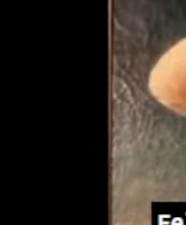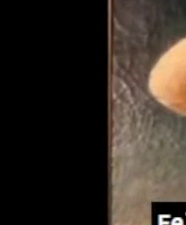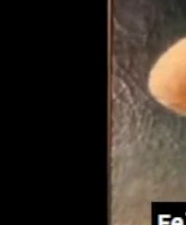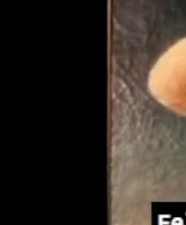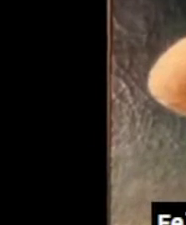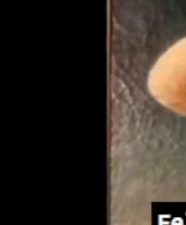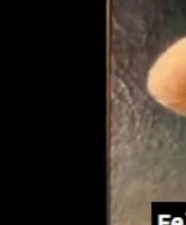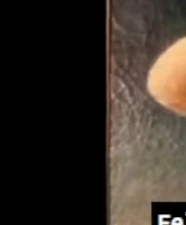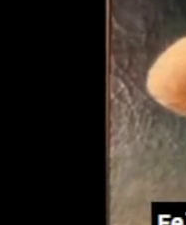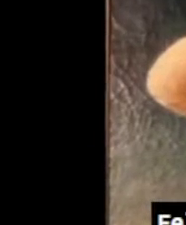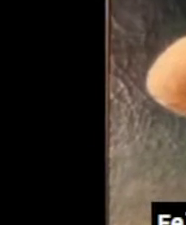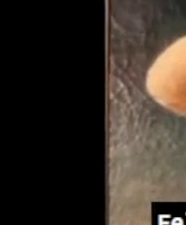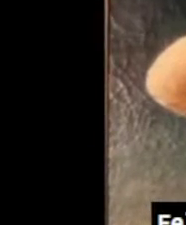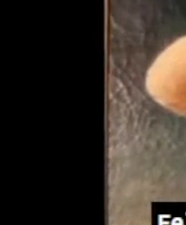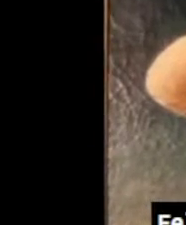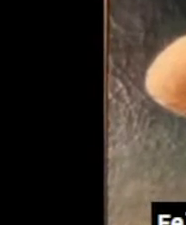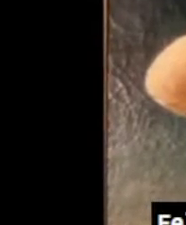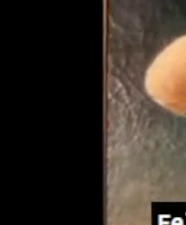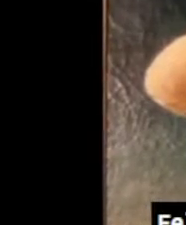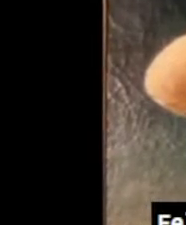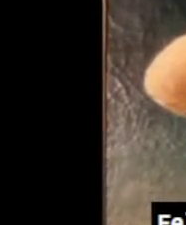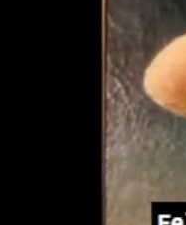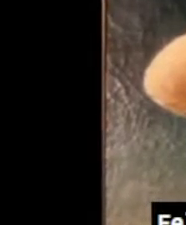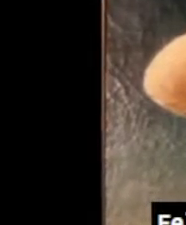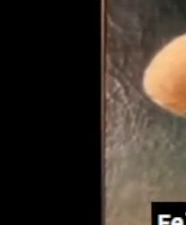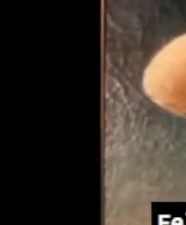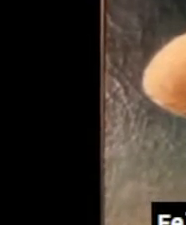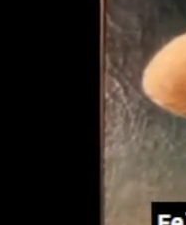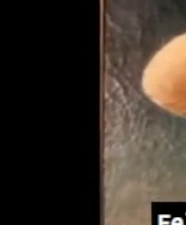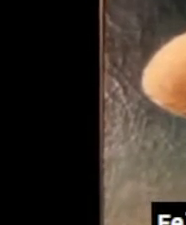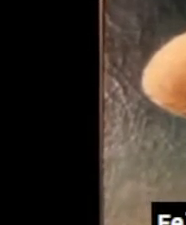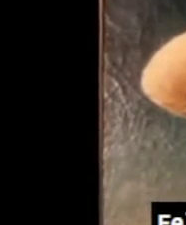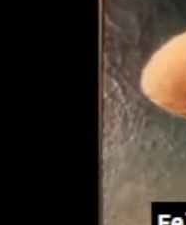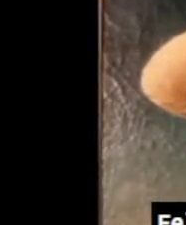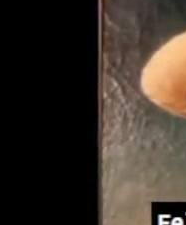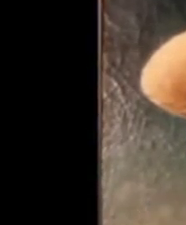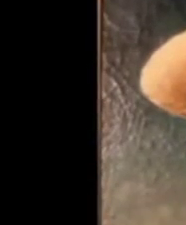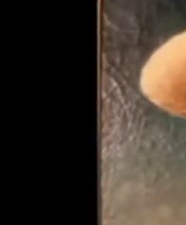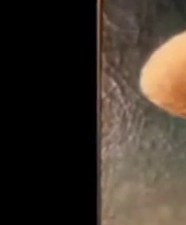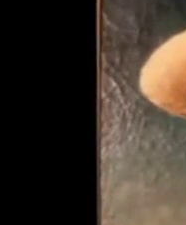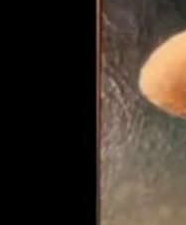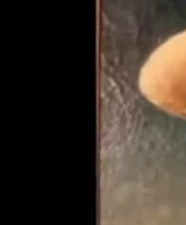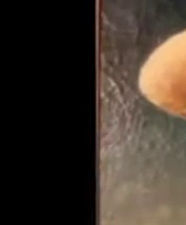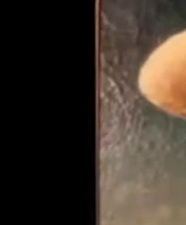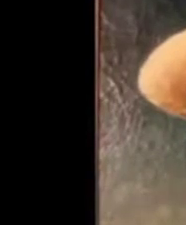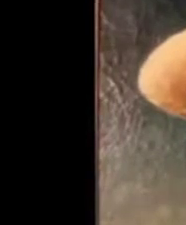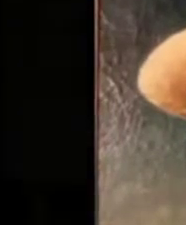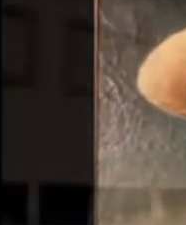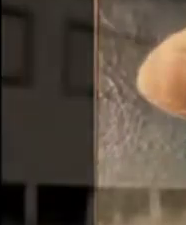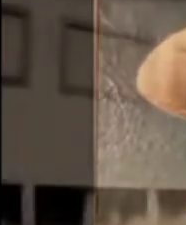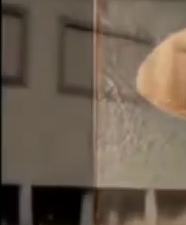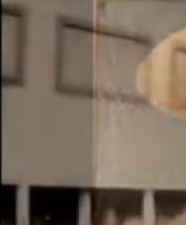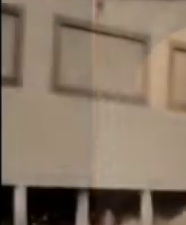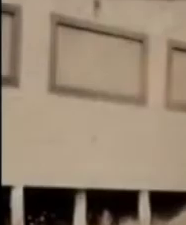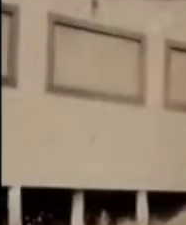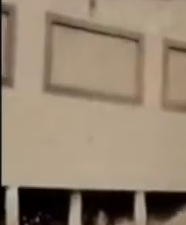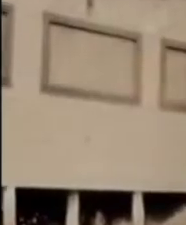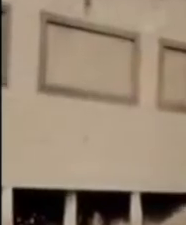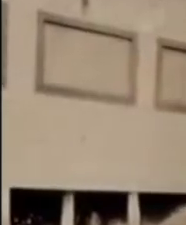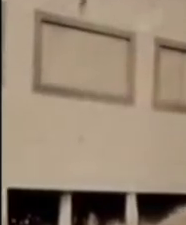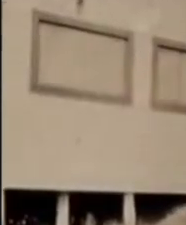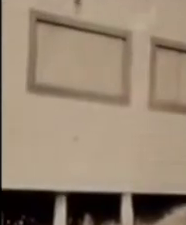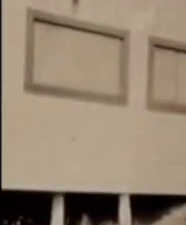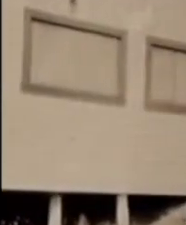A fellow named Josie West loved to play cards, so we'd go over to the post office. It's where the Lombardi's is